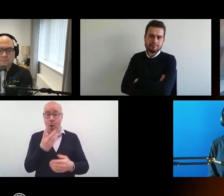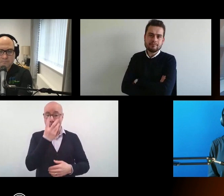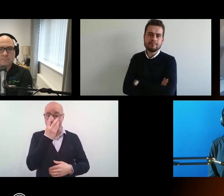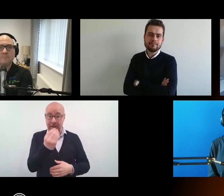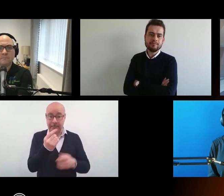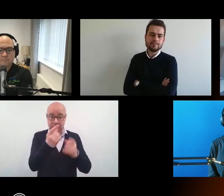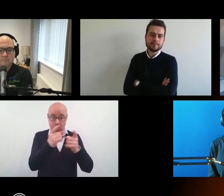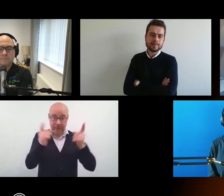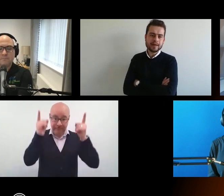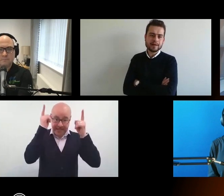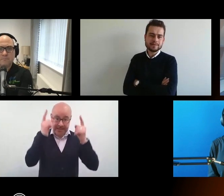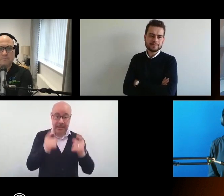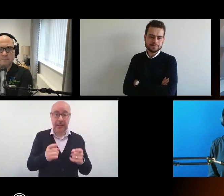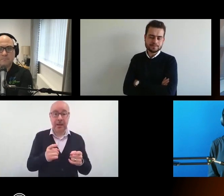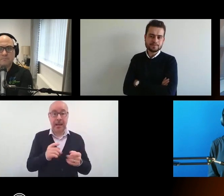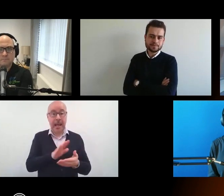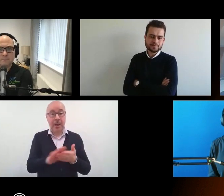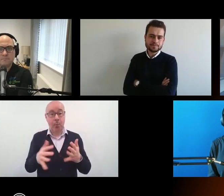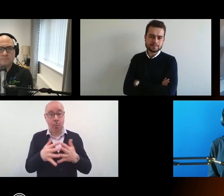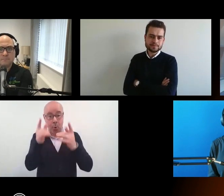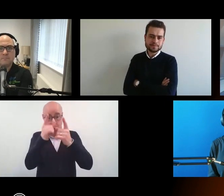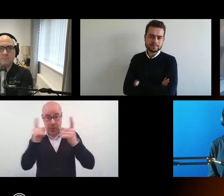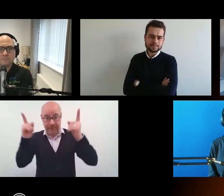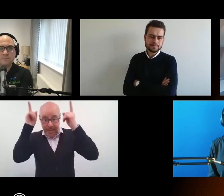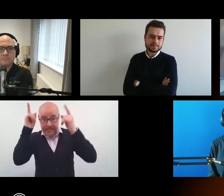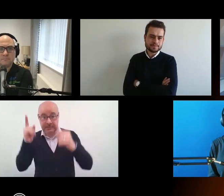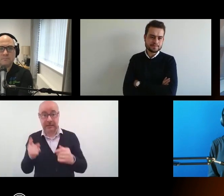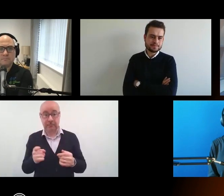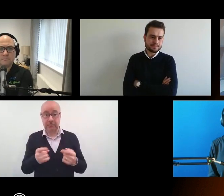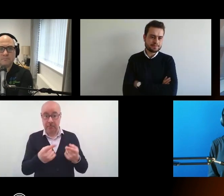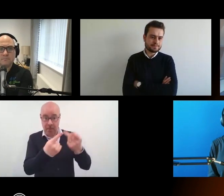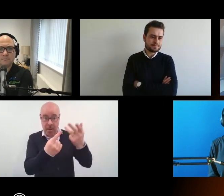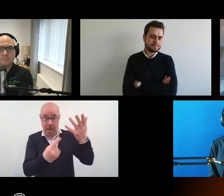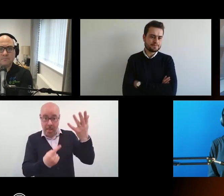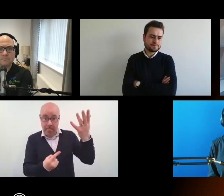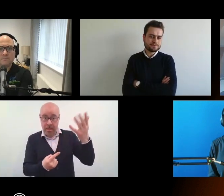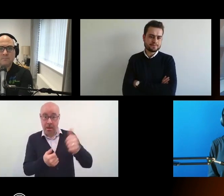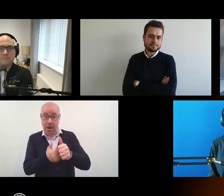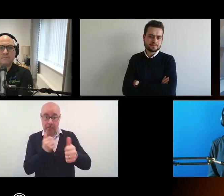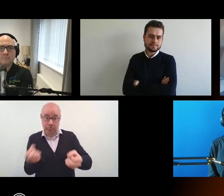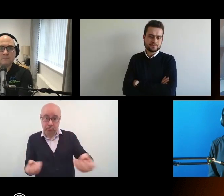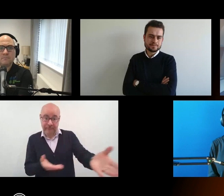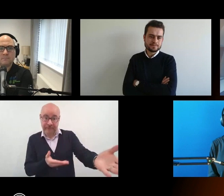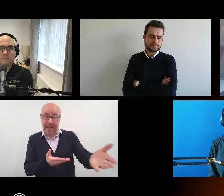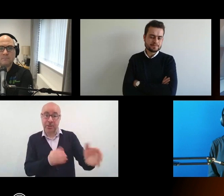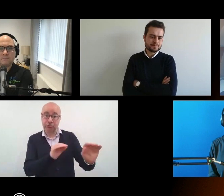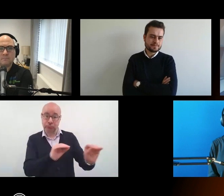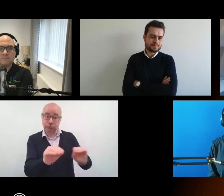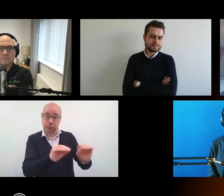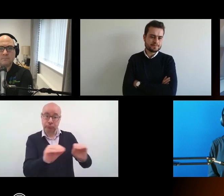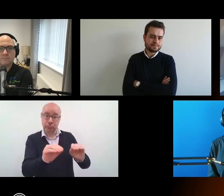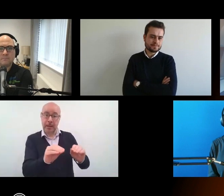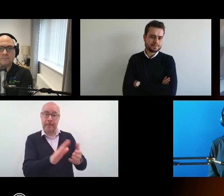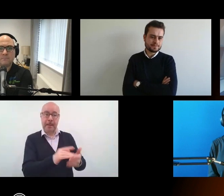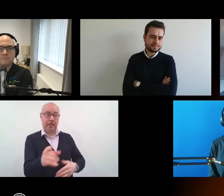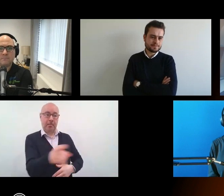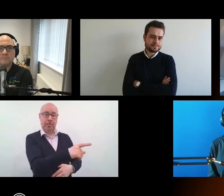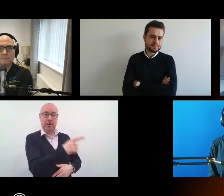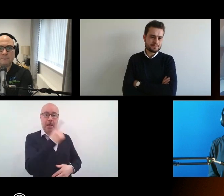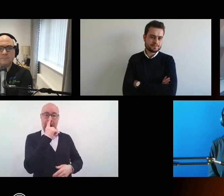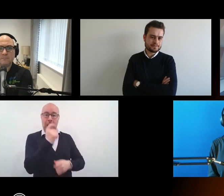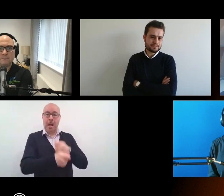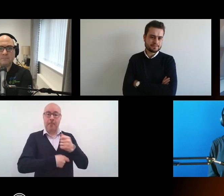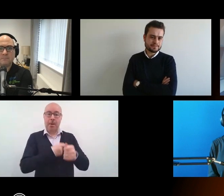Watt University and other providers. And so there are more pathways to becoming a qualified sign